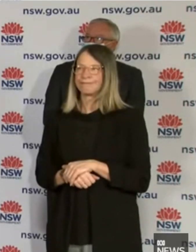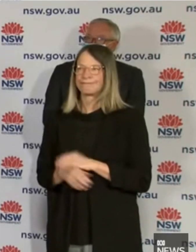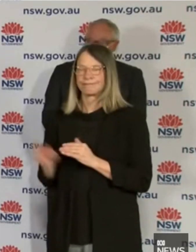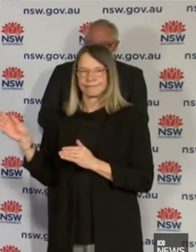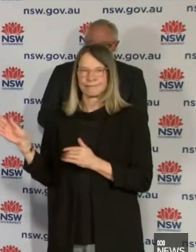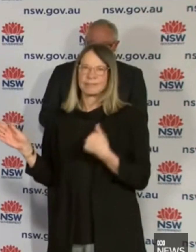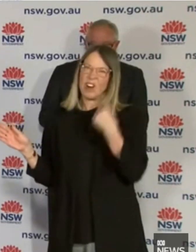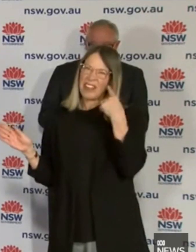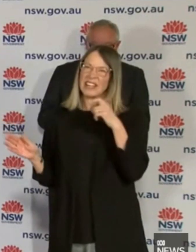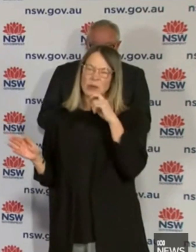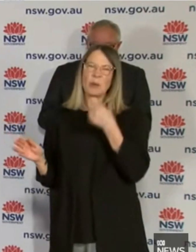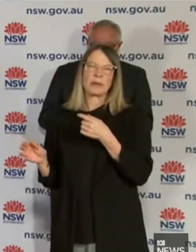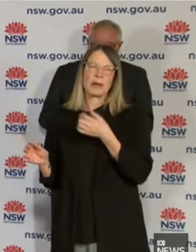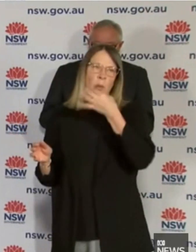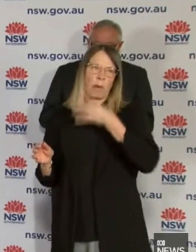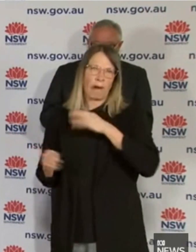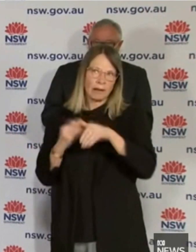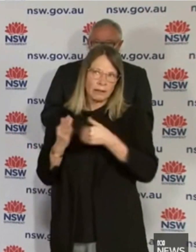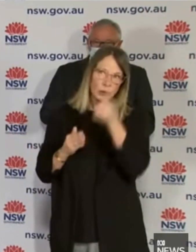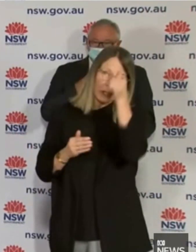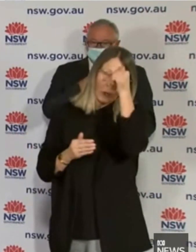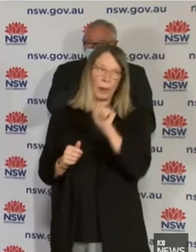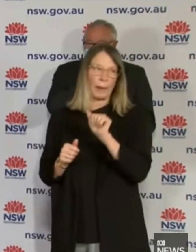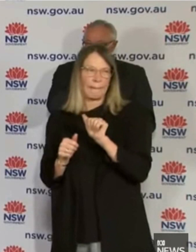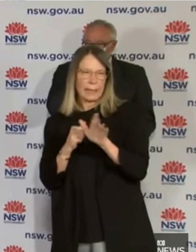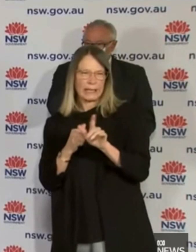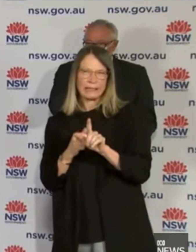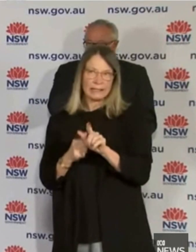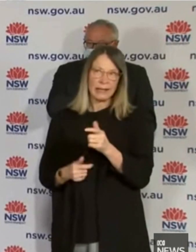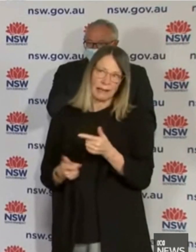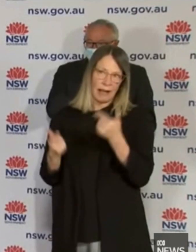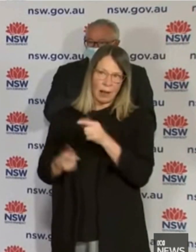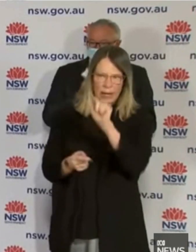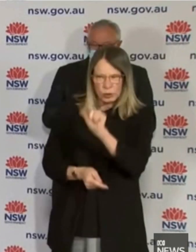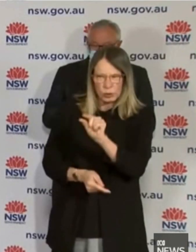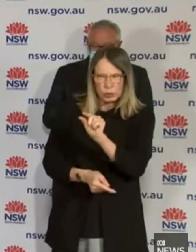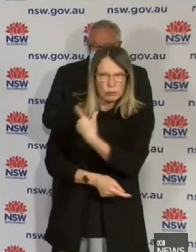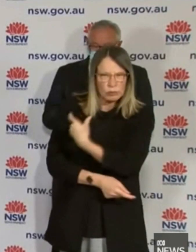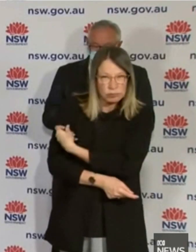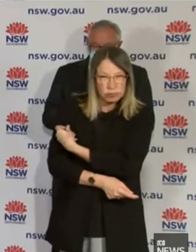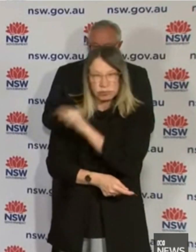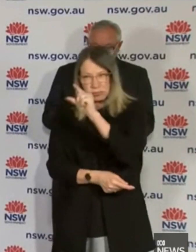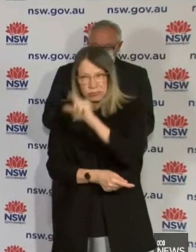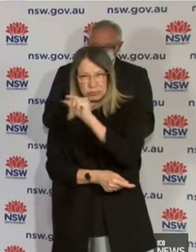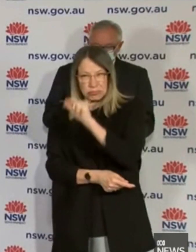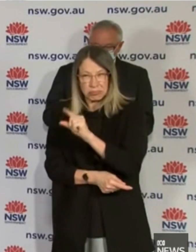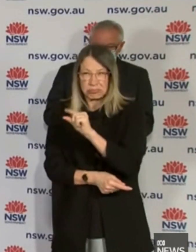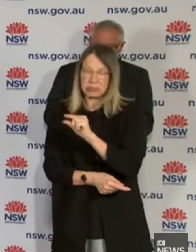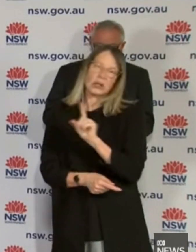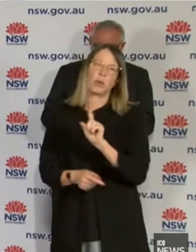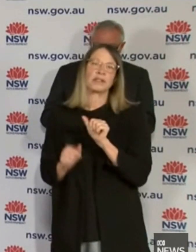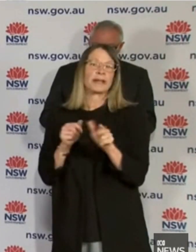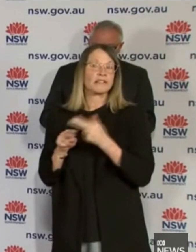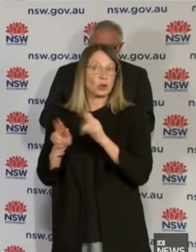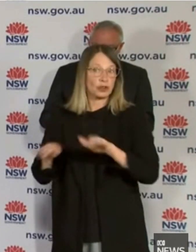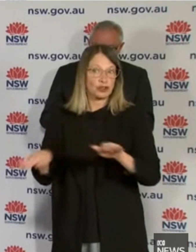we know what the best dose is, so we work out the best number of doses and work out what really is in the best interest of children.